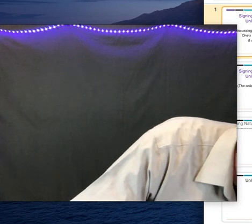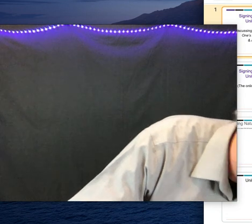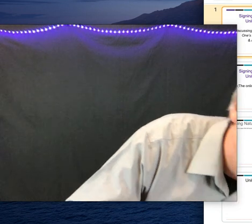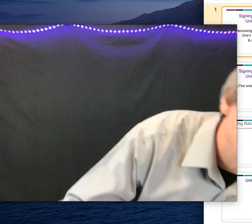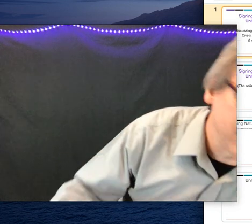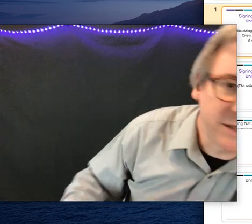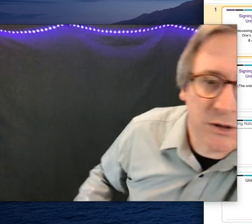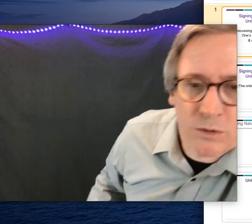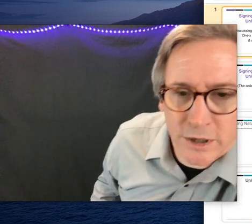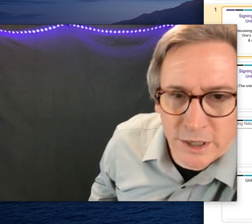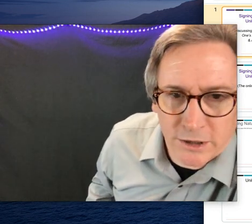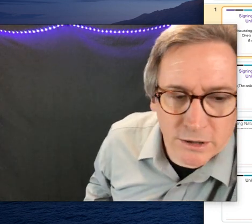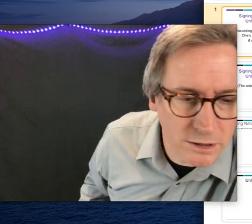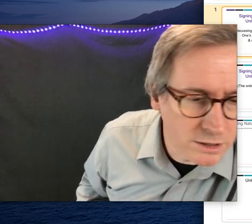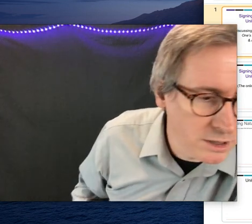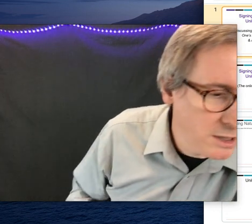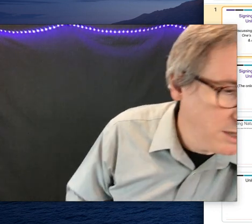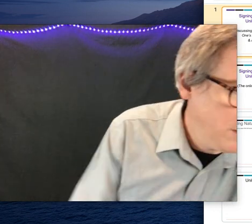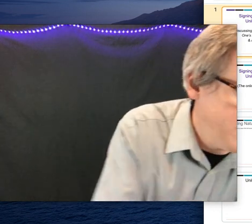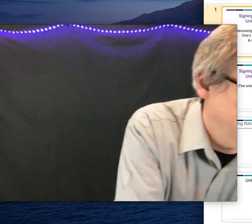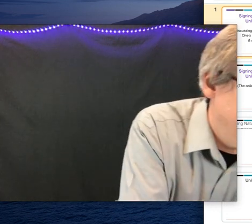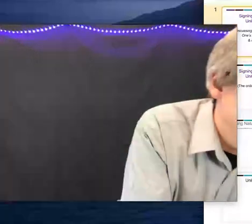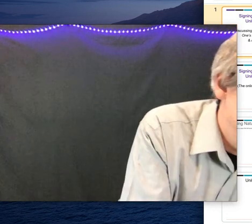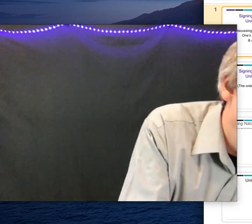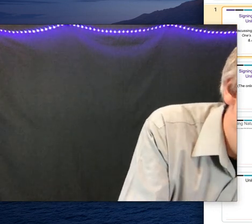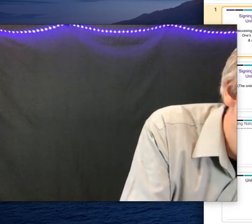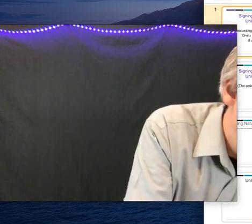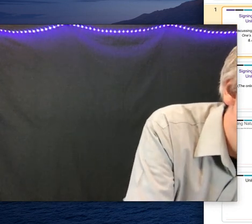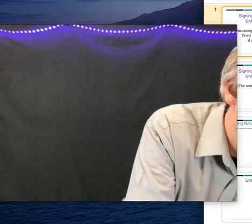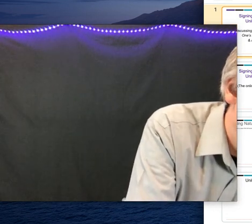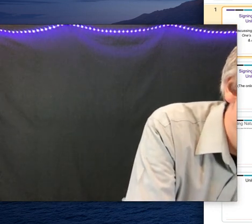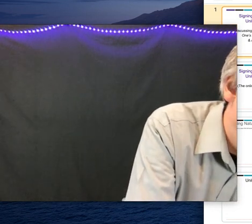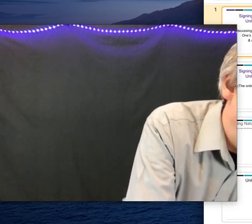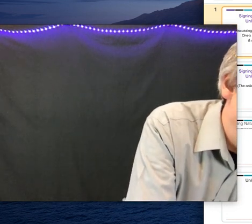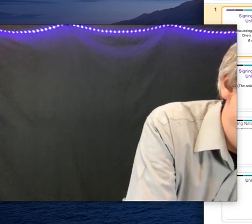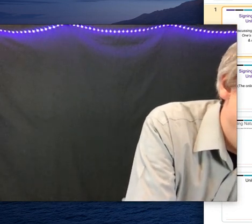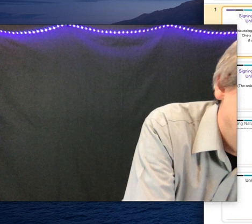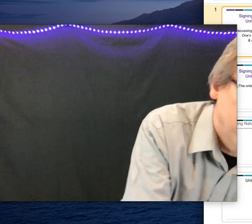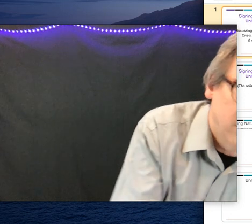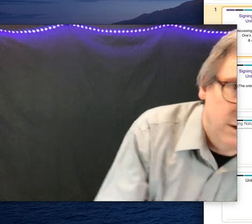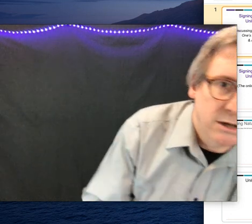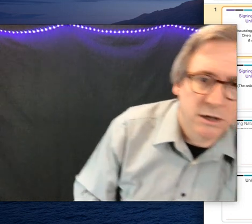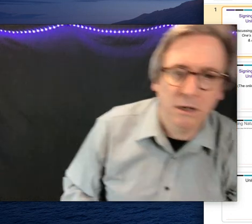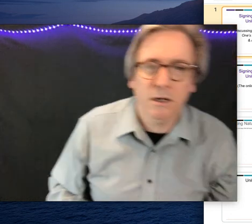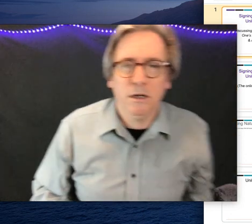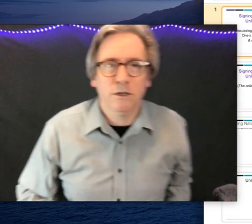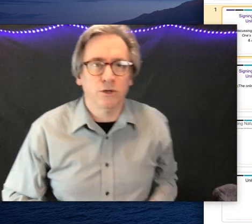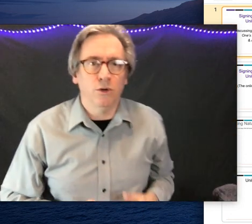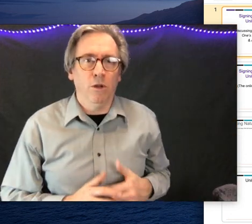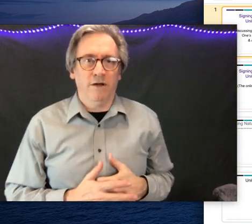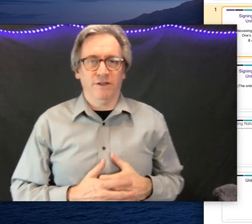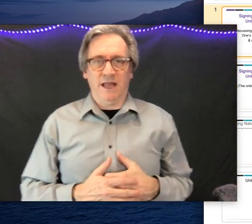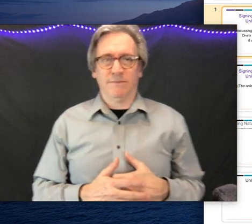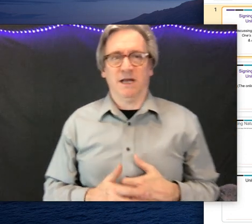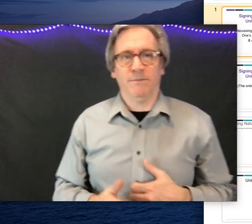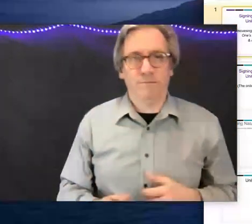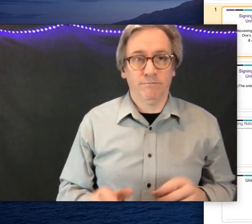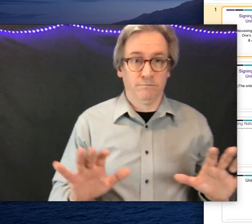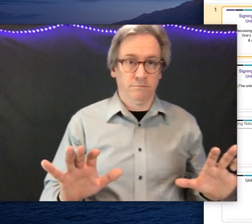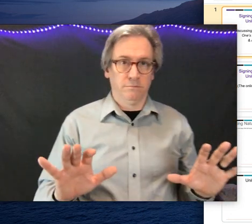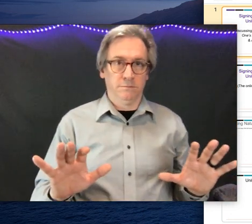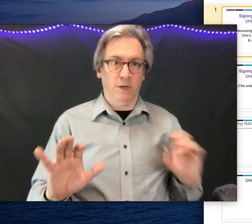do, where is the cord here? Let me see if this helps. I have a little fan here to cool off the